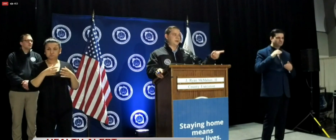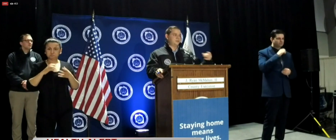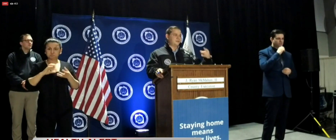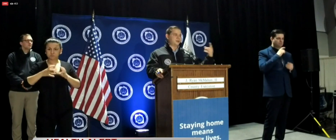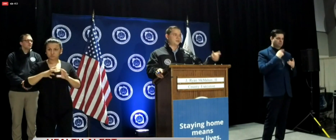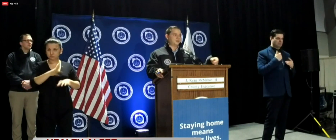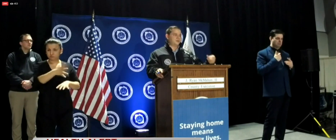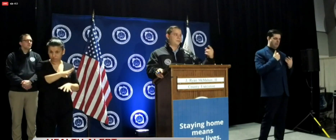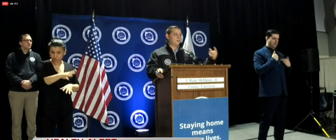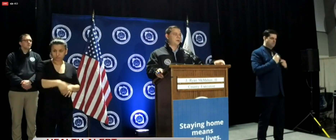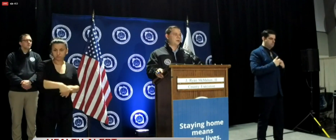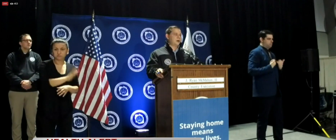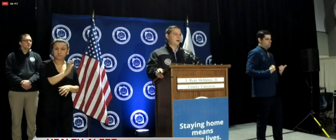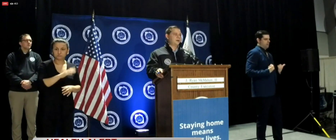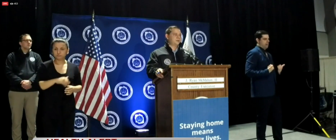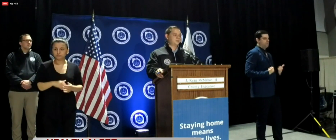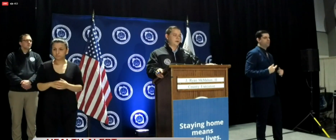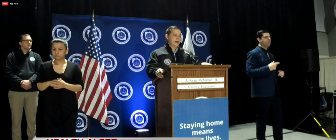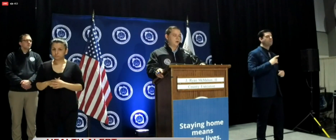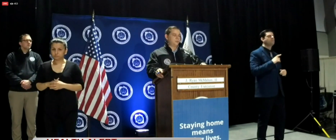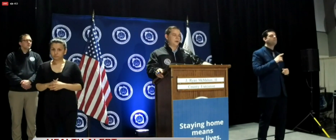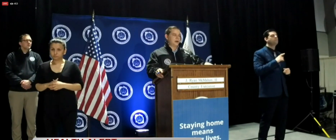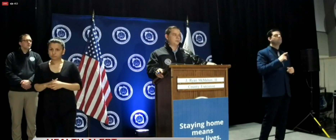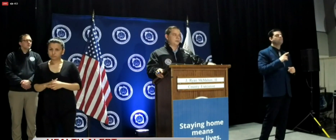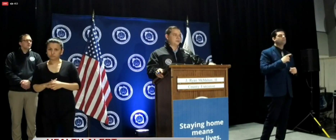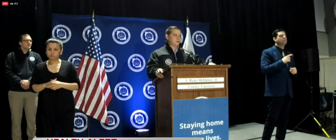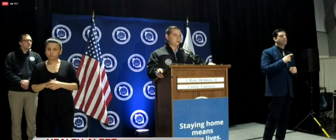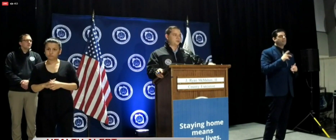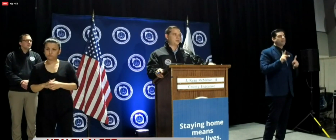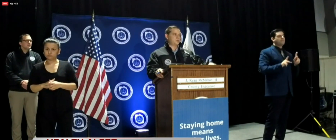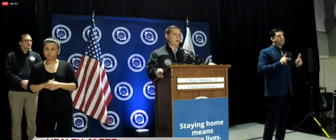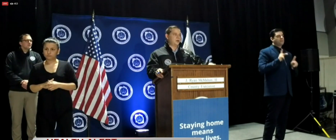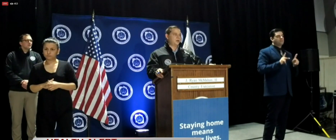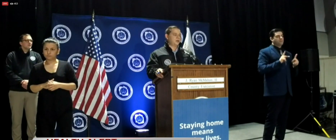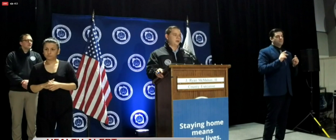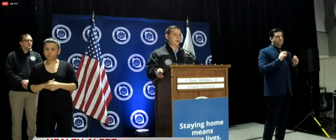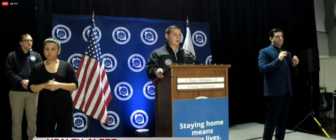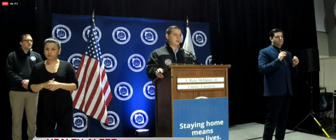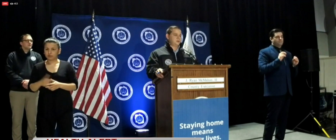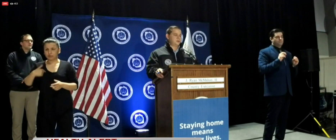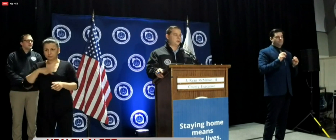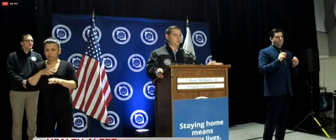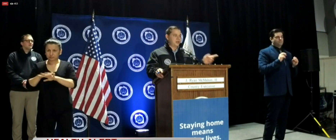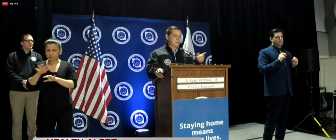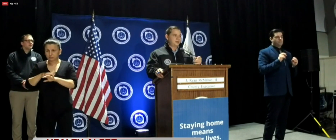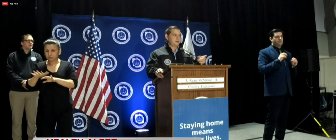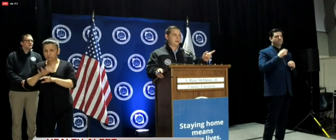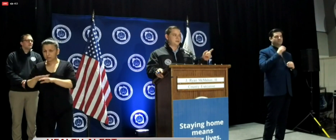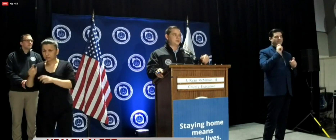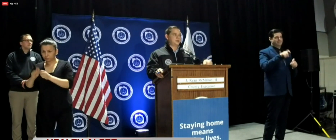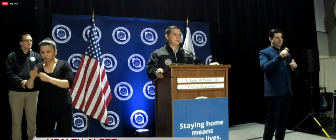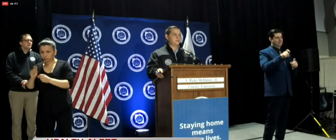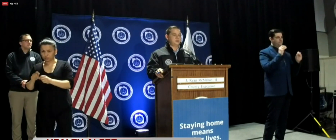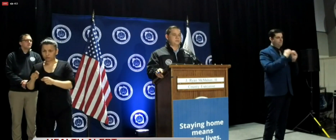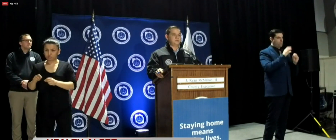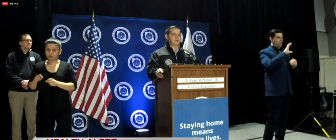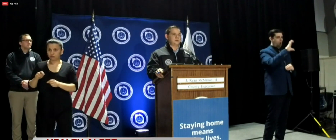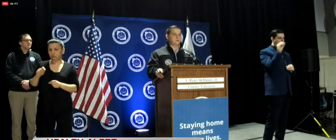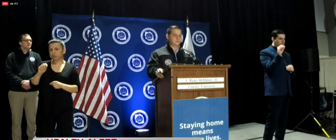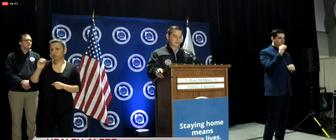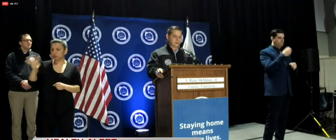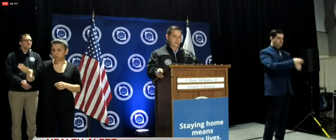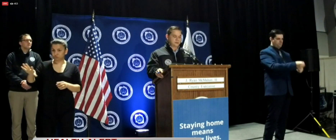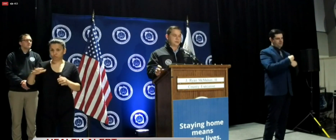actually the manufacturing of them is going to help the rest of the country as well. We saw what JMA did yesterday, very,